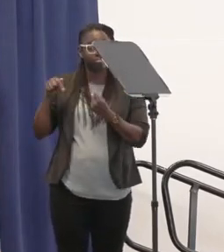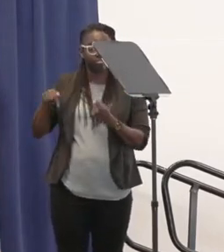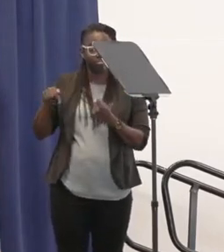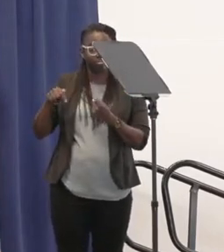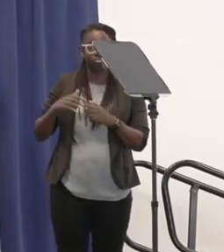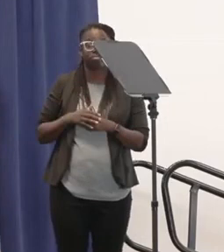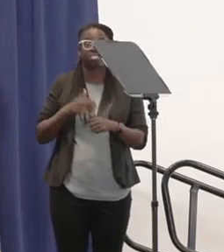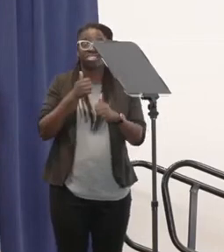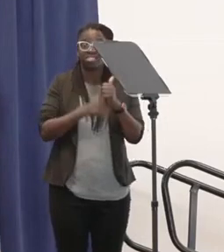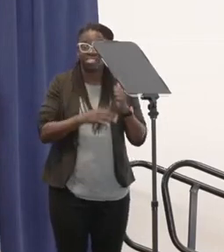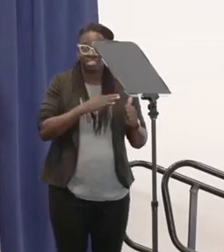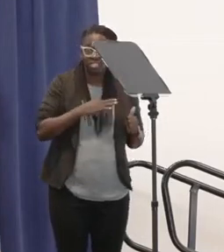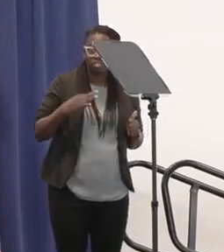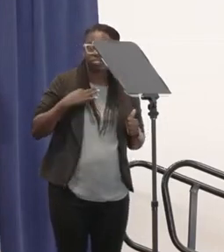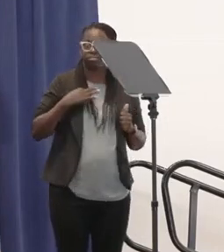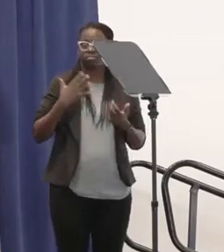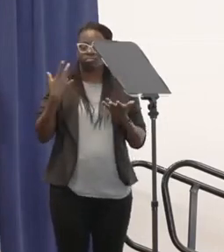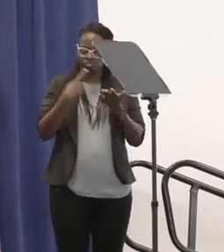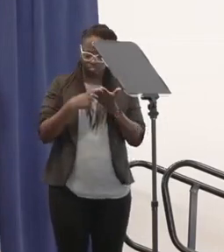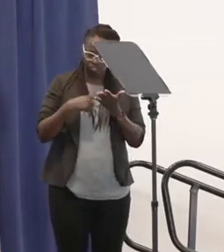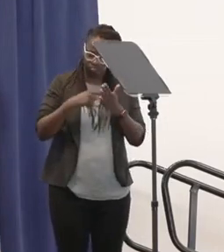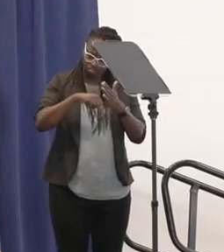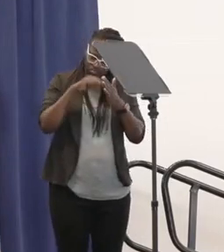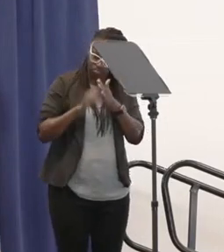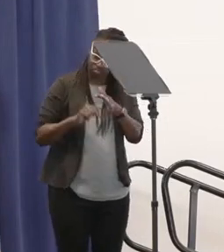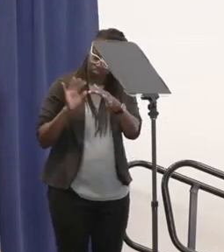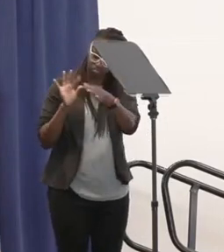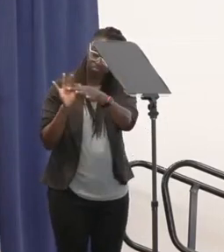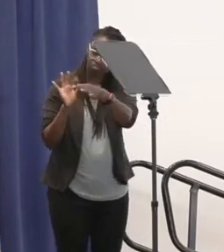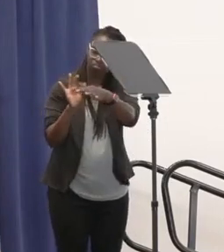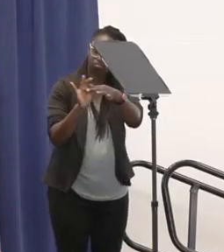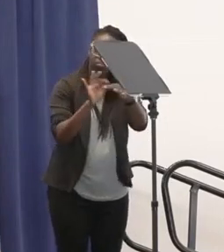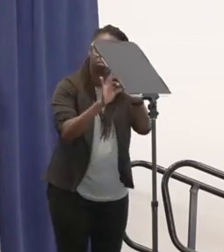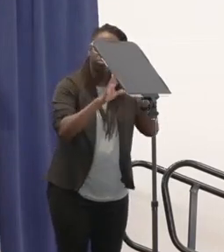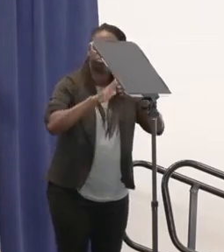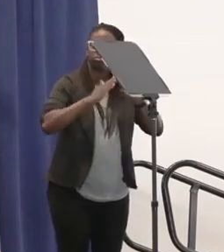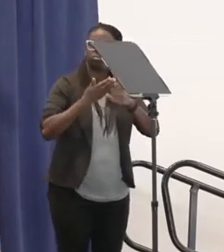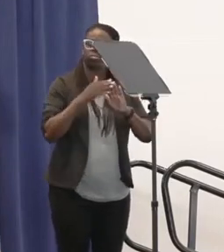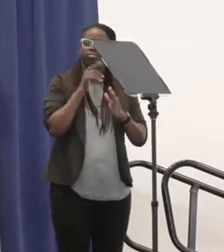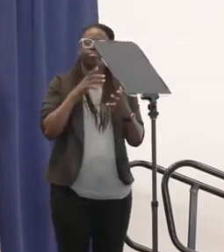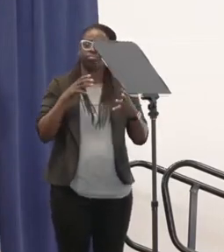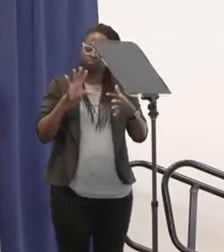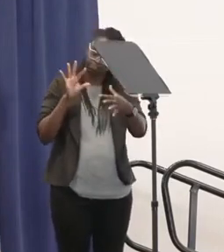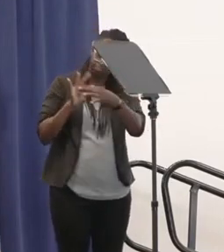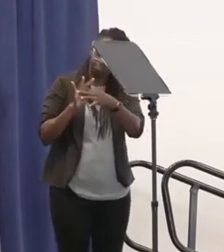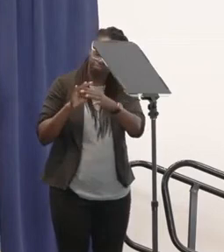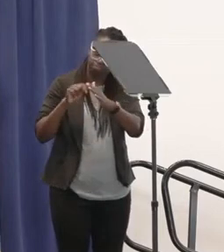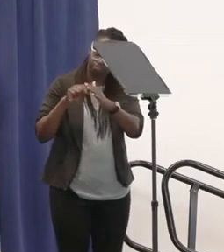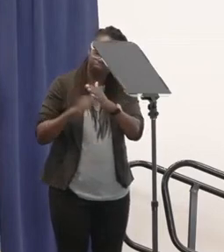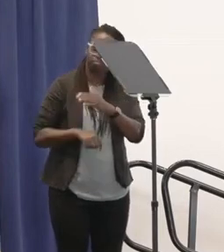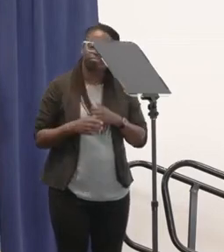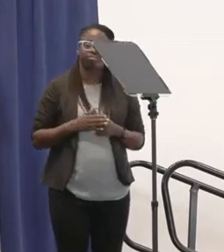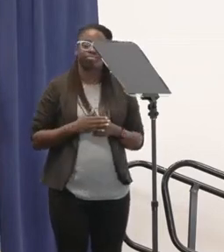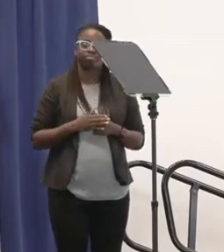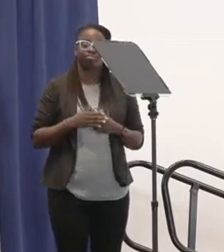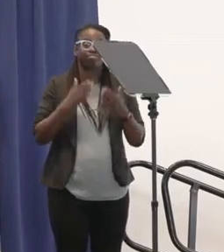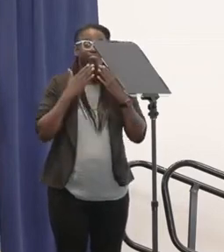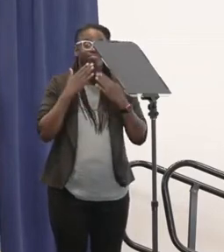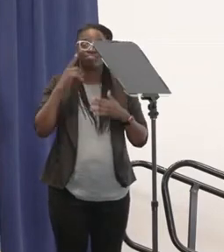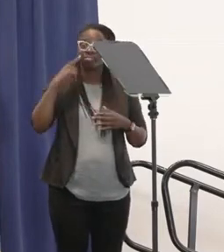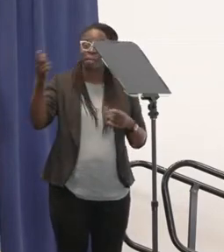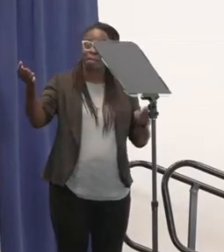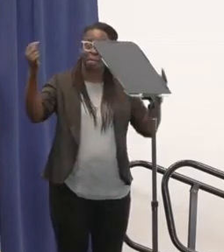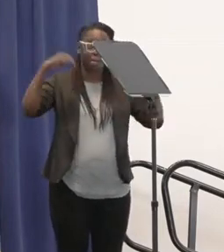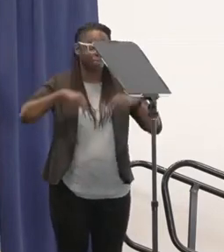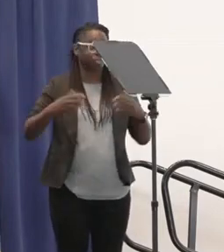be here with each and every one of you today, and really grateful for the attendance in this room. And if you haven't looked around, do look around. The diversity, the attendance